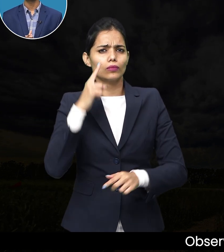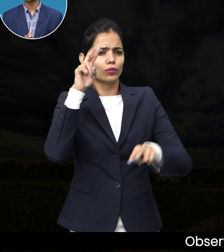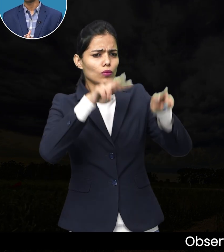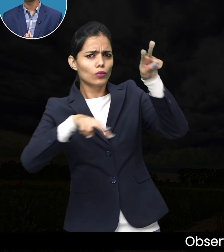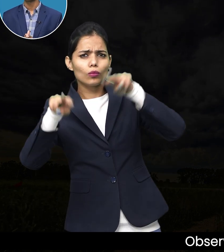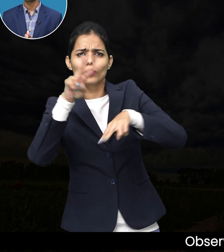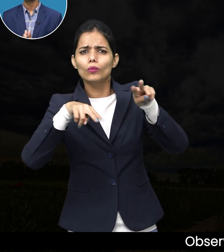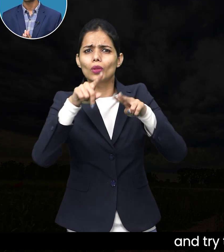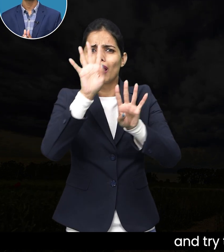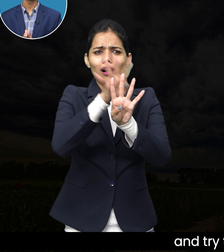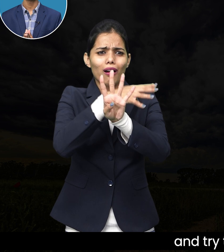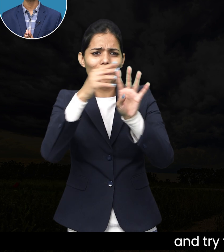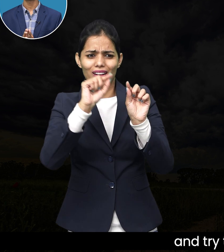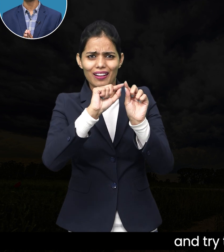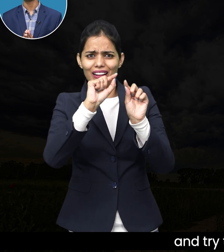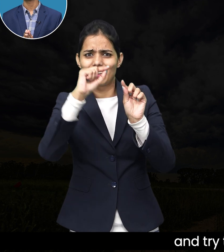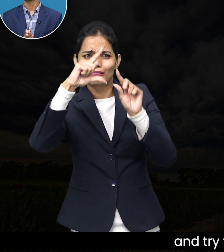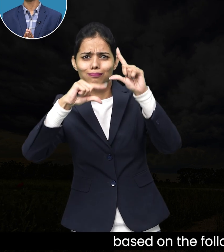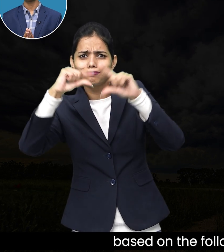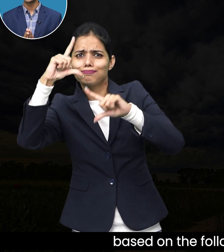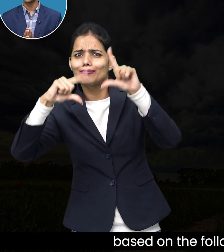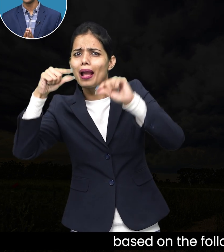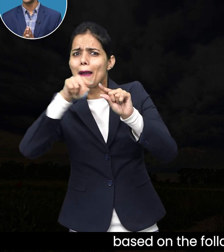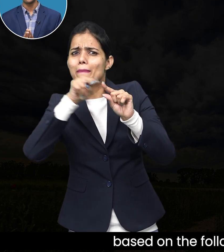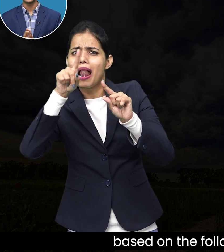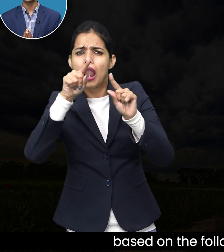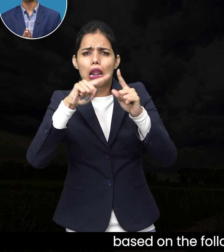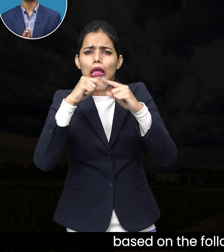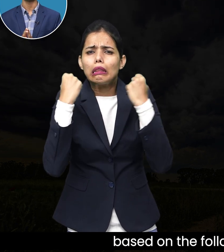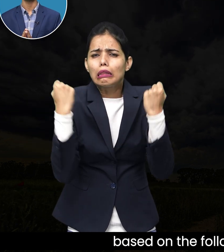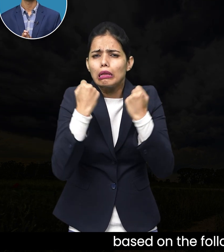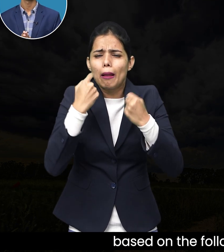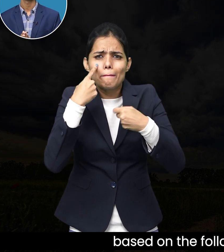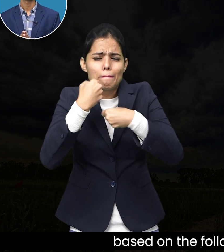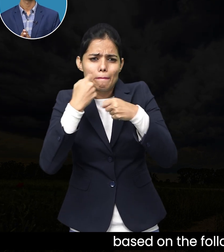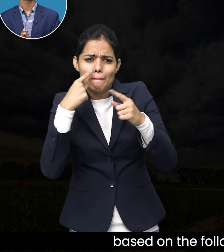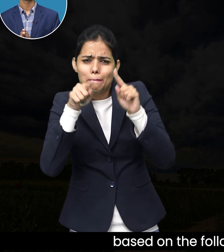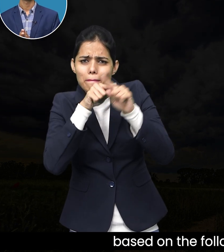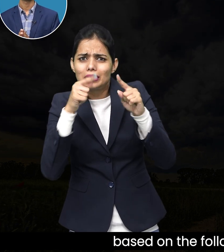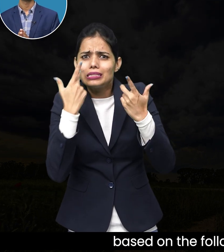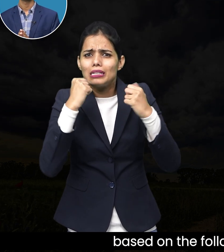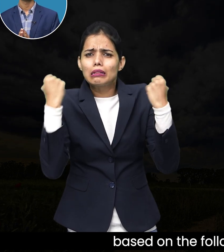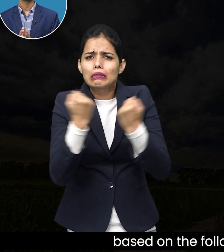Observe the graph and try to make a plot based on the following points mentioned.